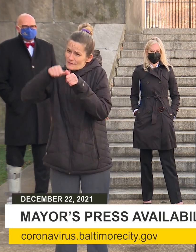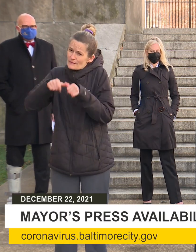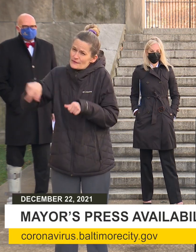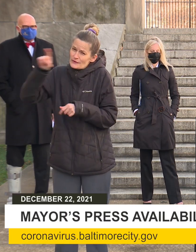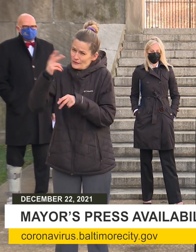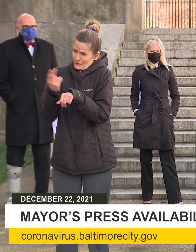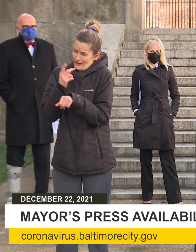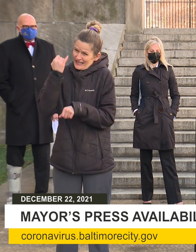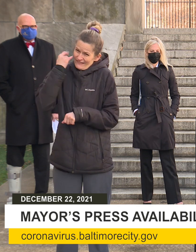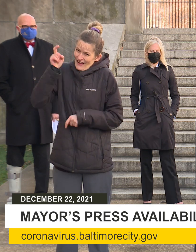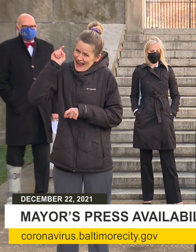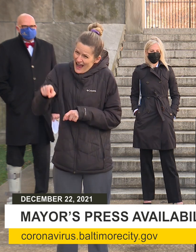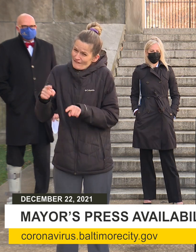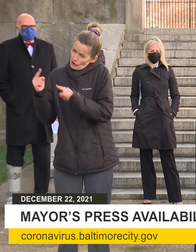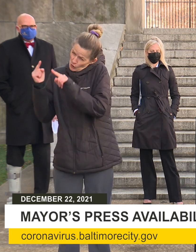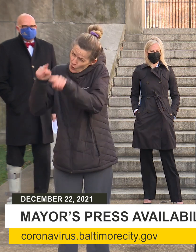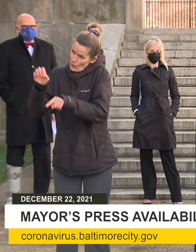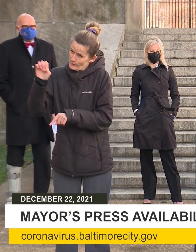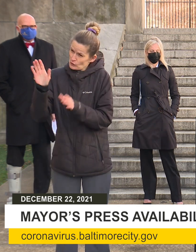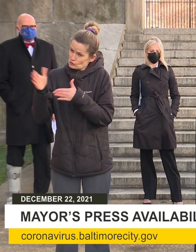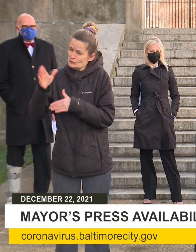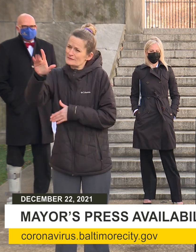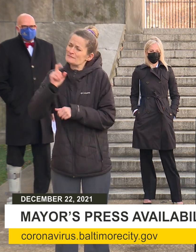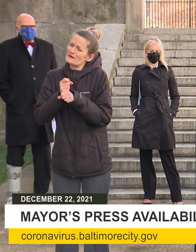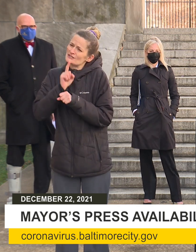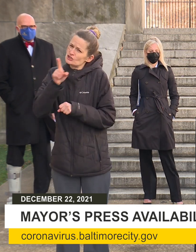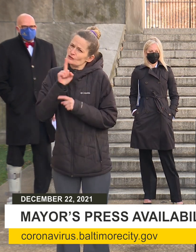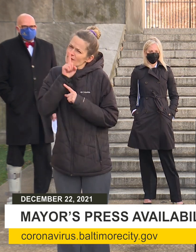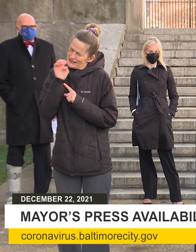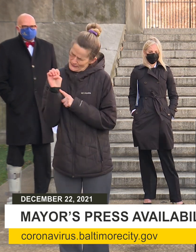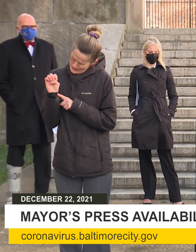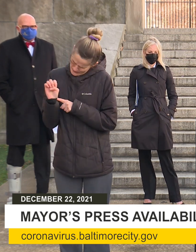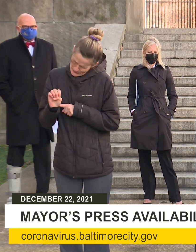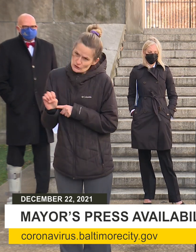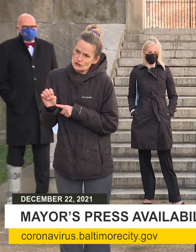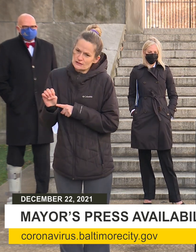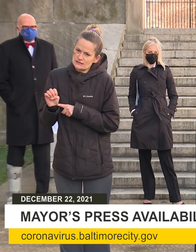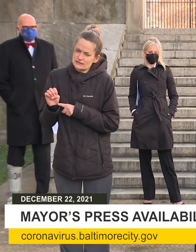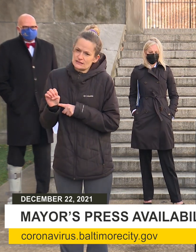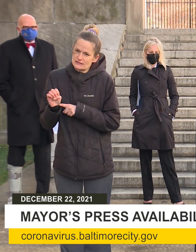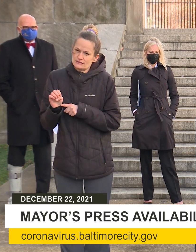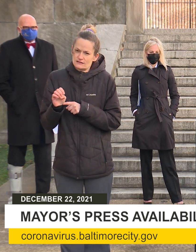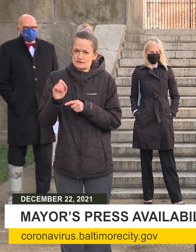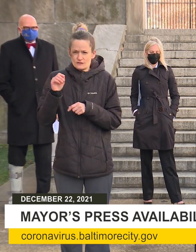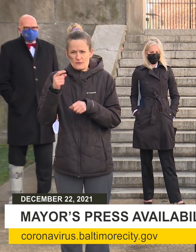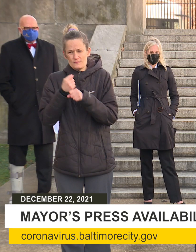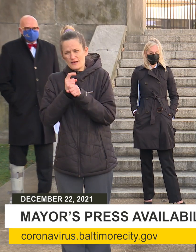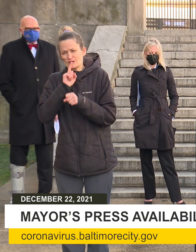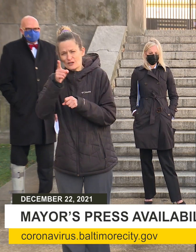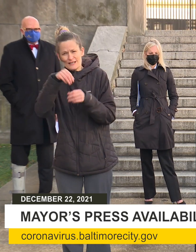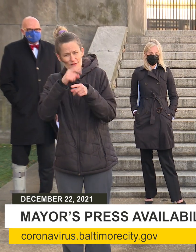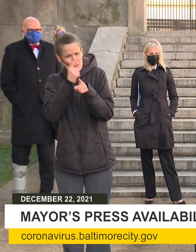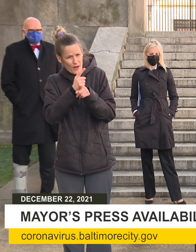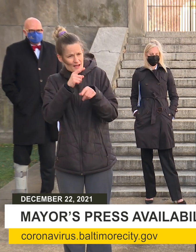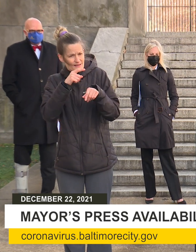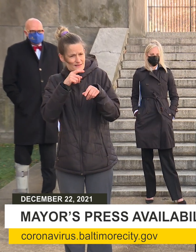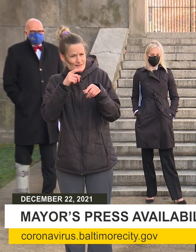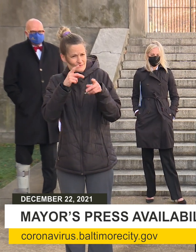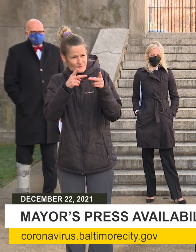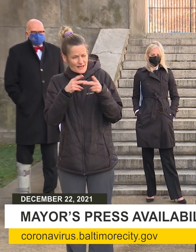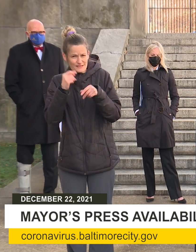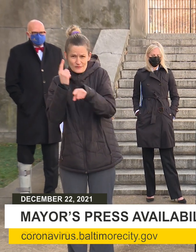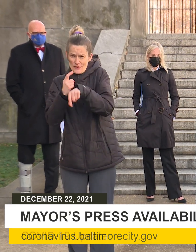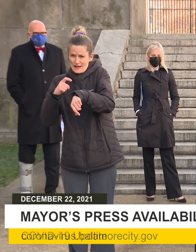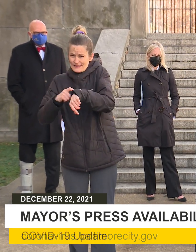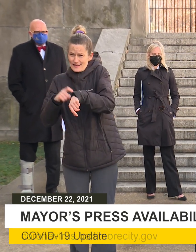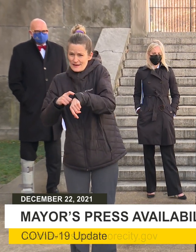should seek the right level of care at the right time in the right place. In other words, if you have the ability to see a